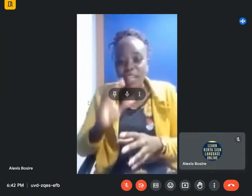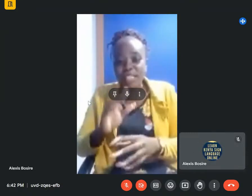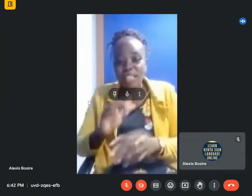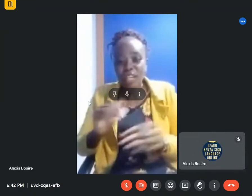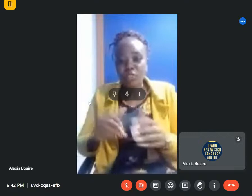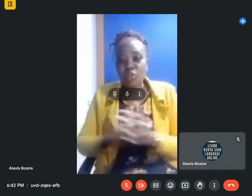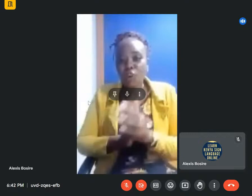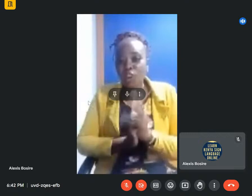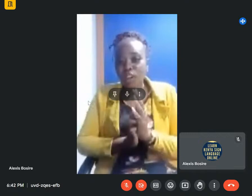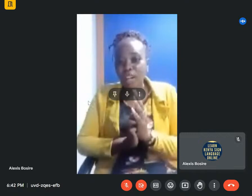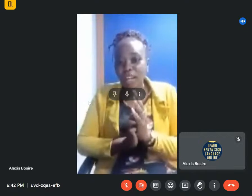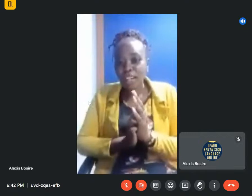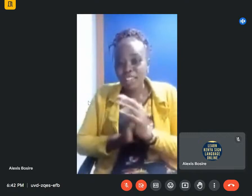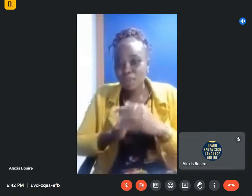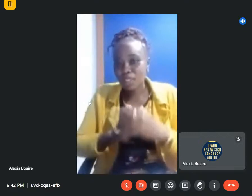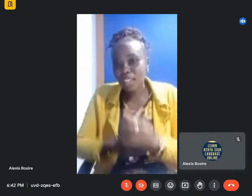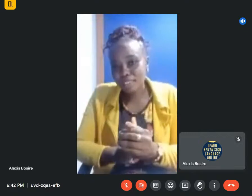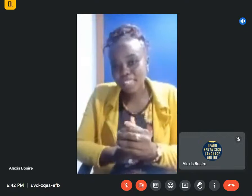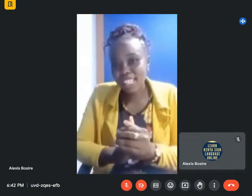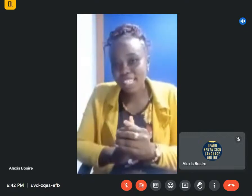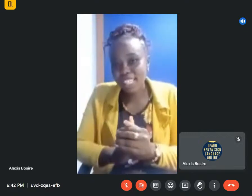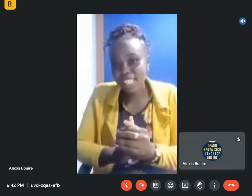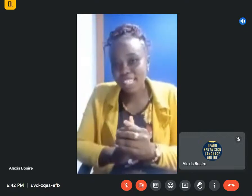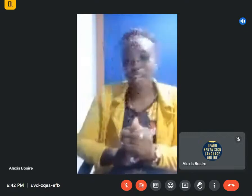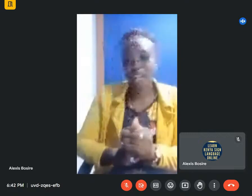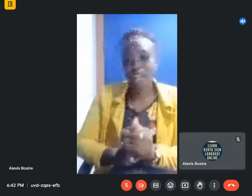Lois. So, Lois, you don't have a sign name for now.